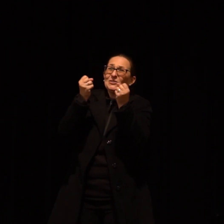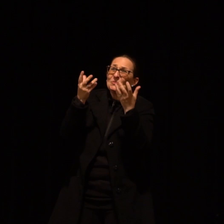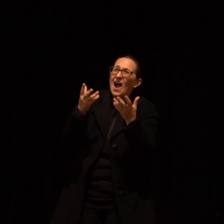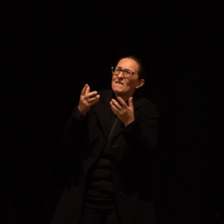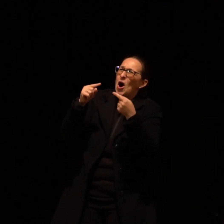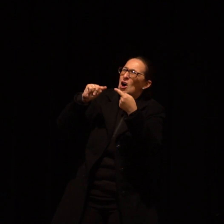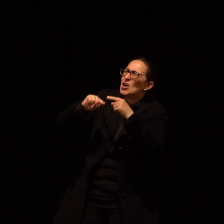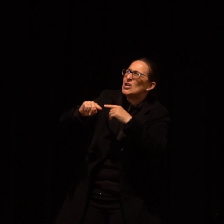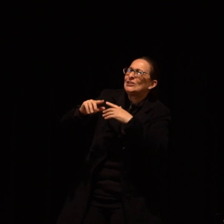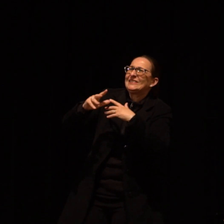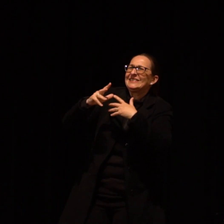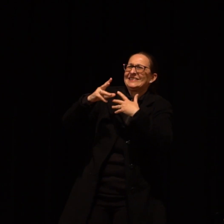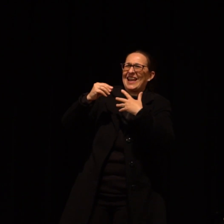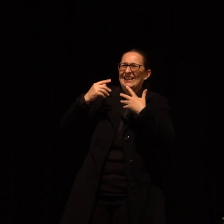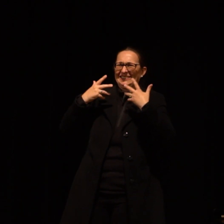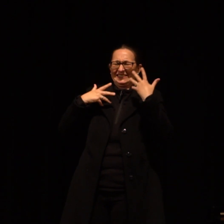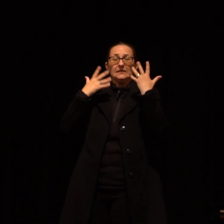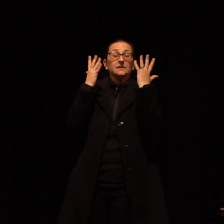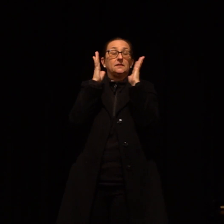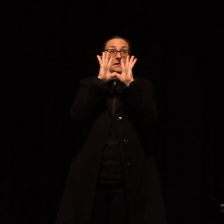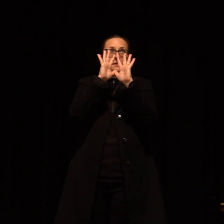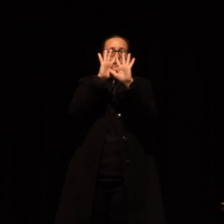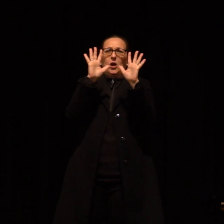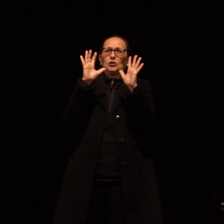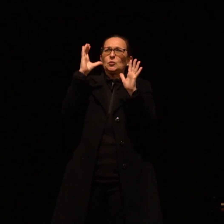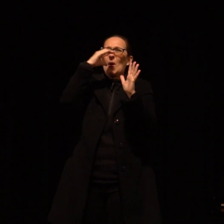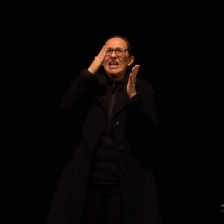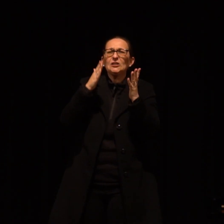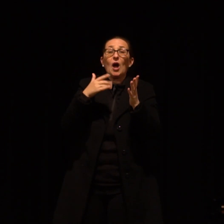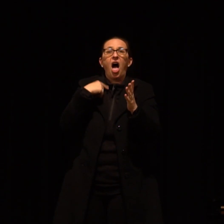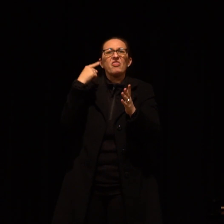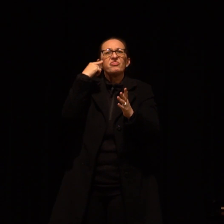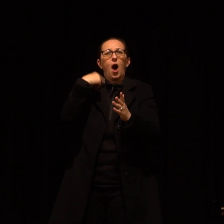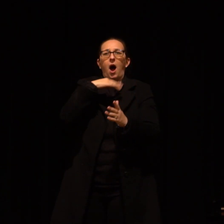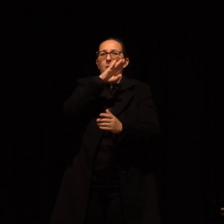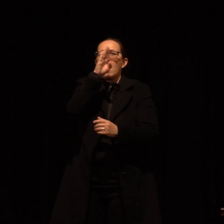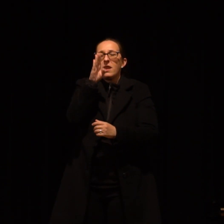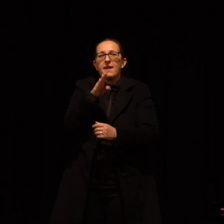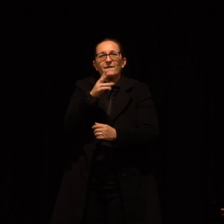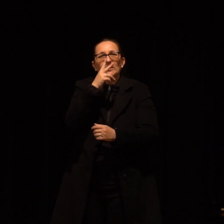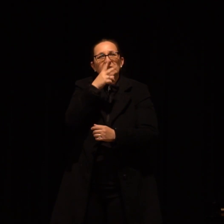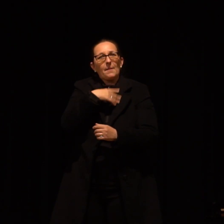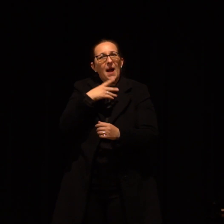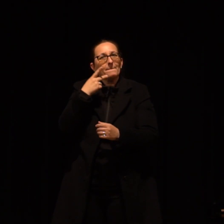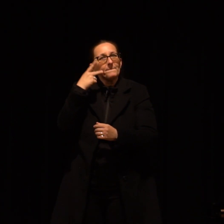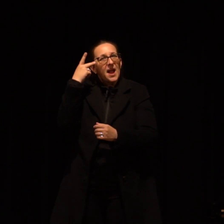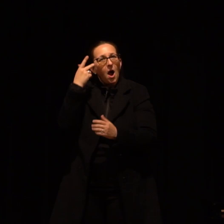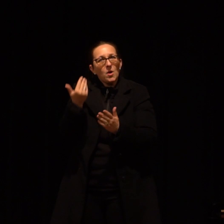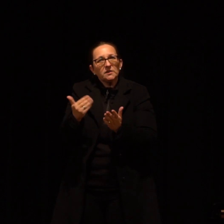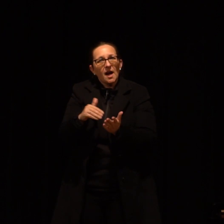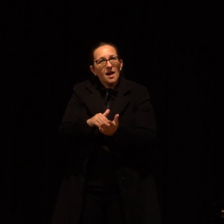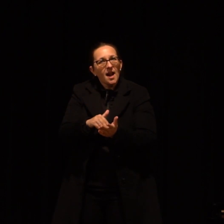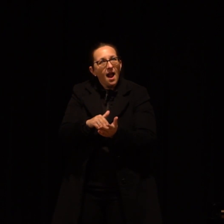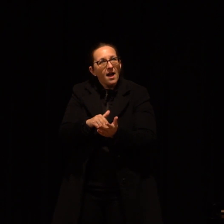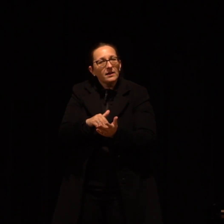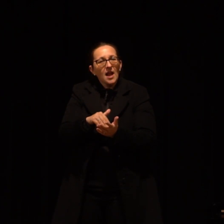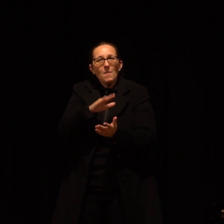blood and the bus driver. Was the bus driver hurt? I thought I would never see my parents